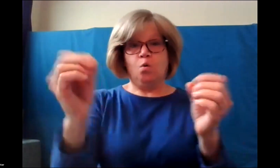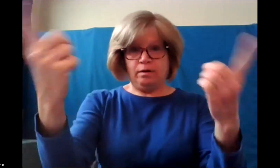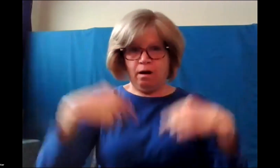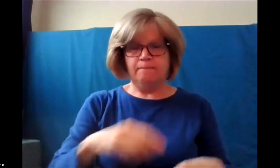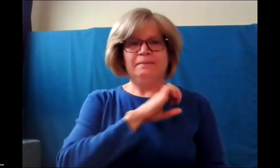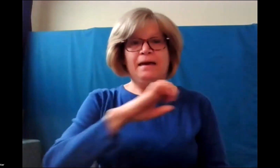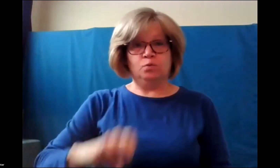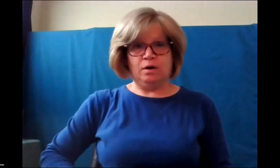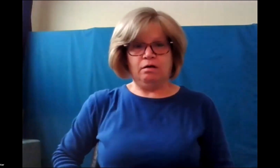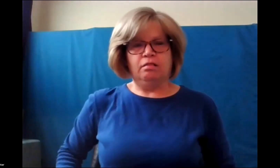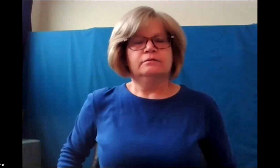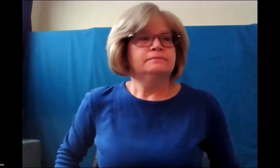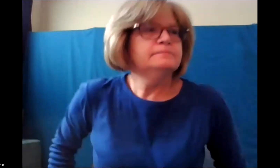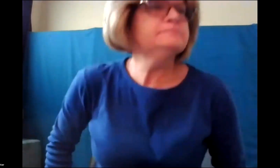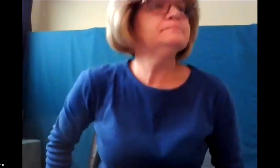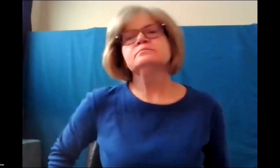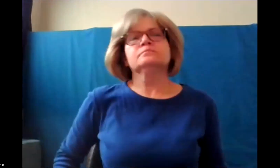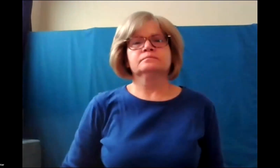O come, Emmanuel.